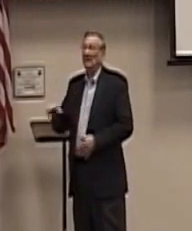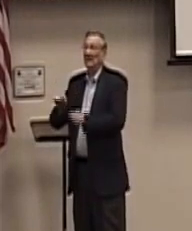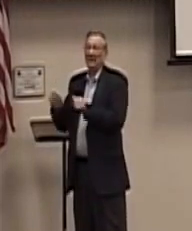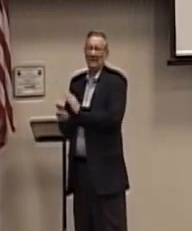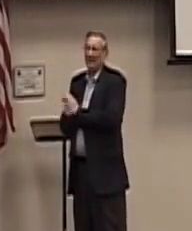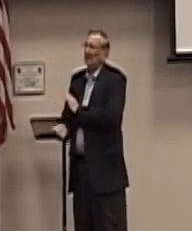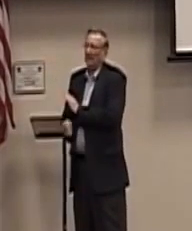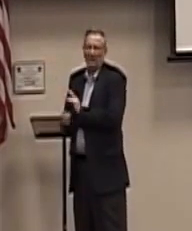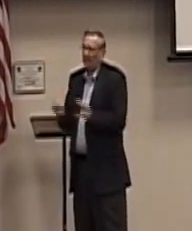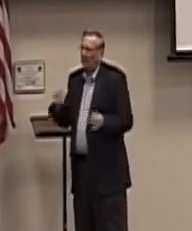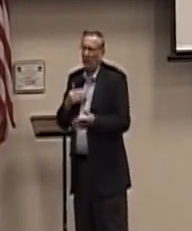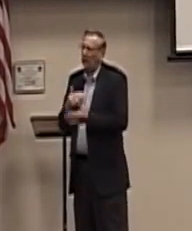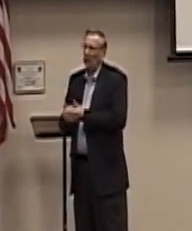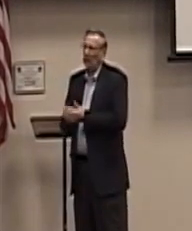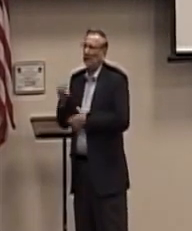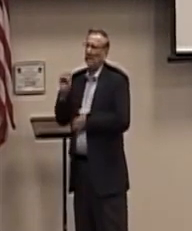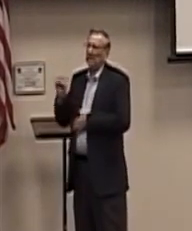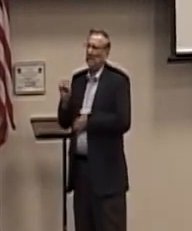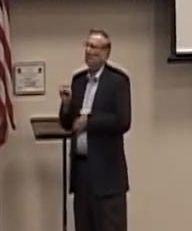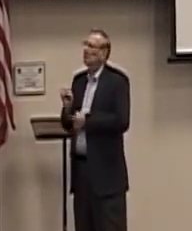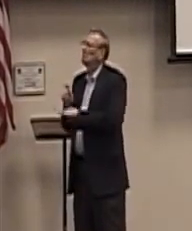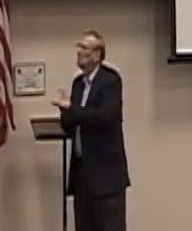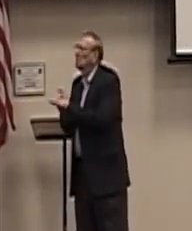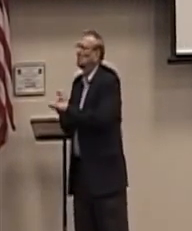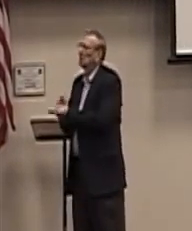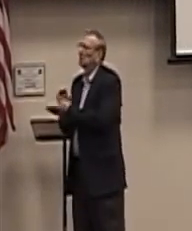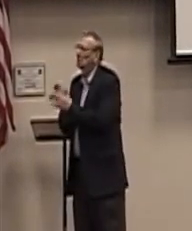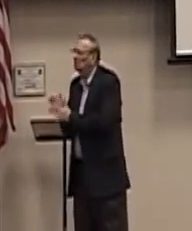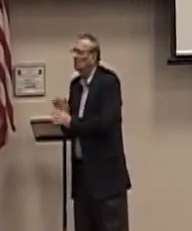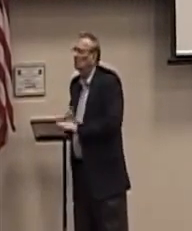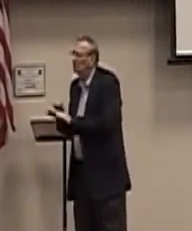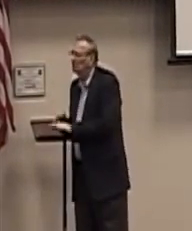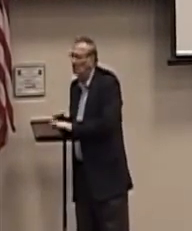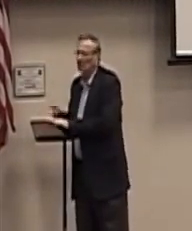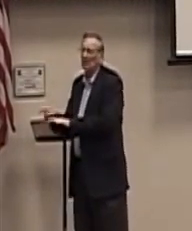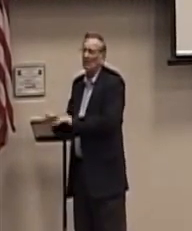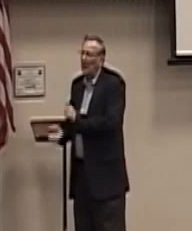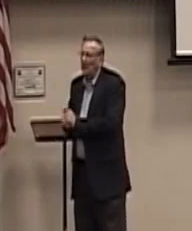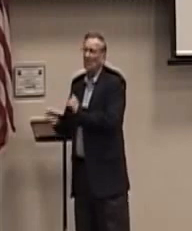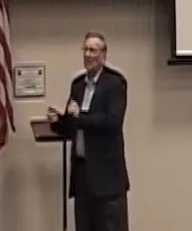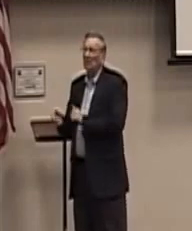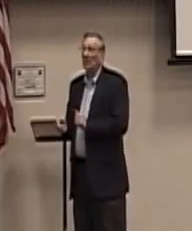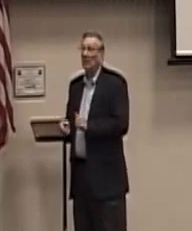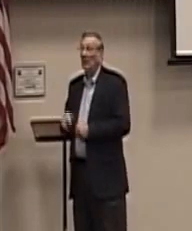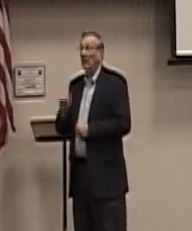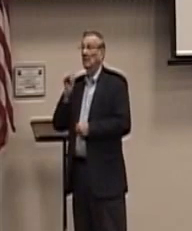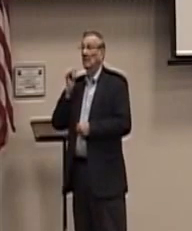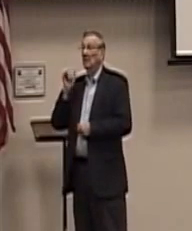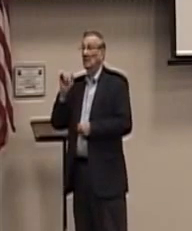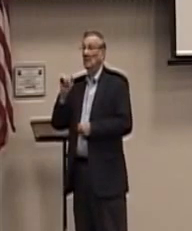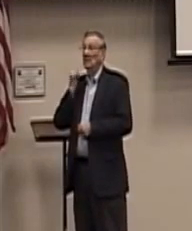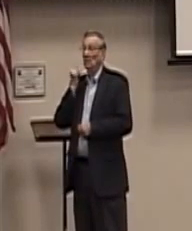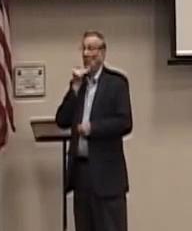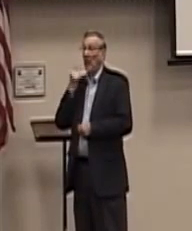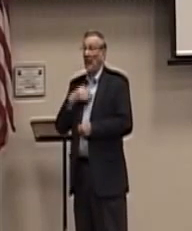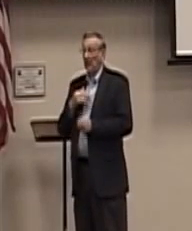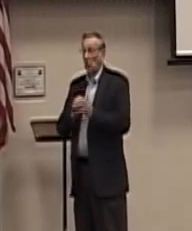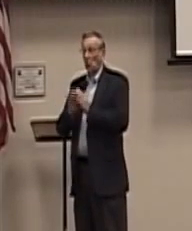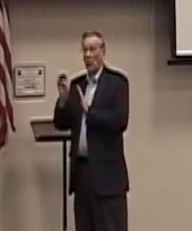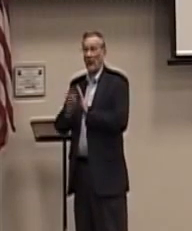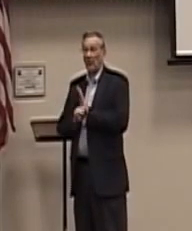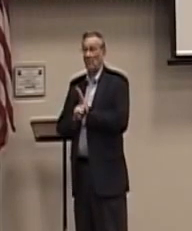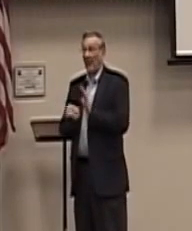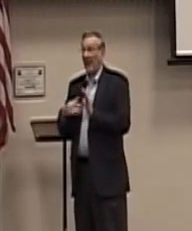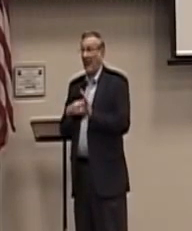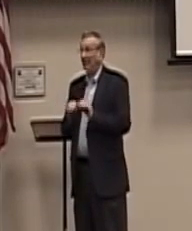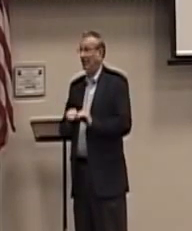giftedness, and he does that through forming relationships and showing mercy to people in need. But Israel has a curriculum. He has a